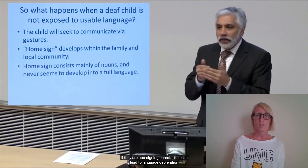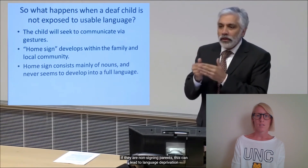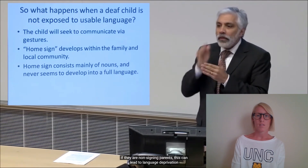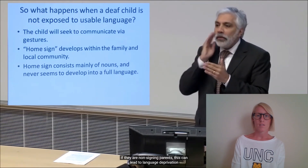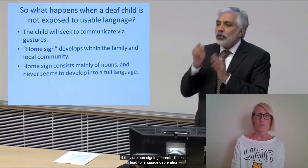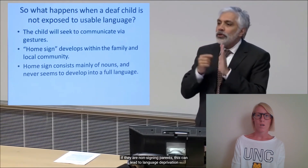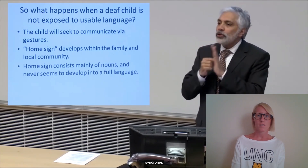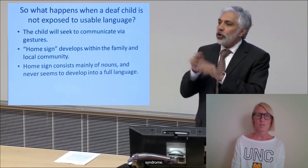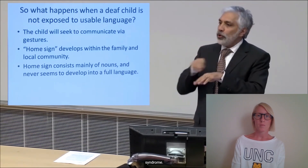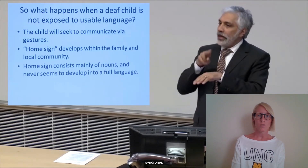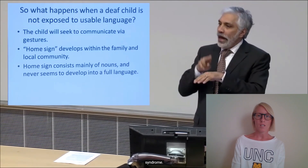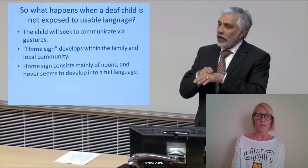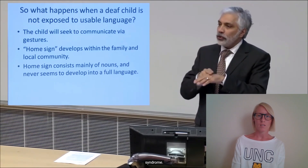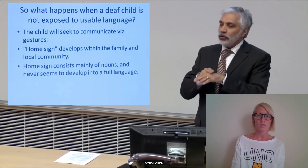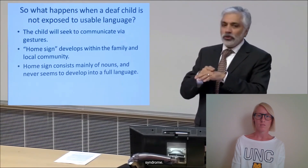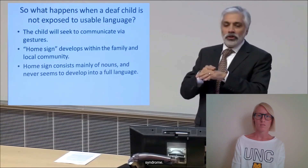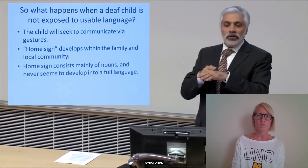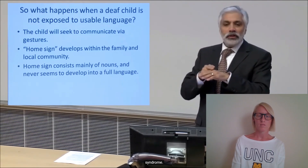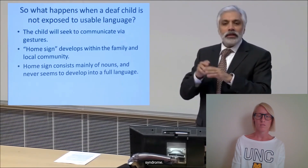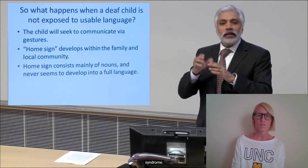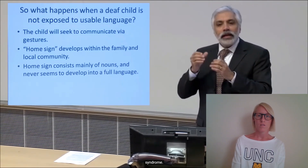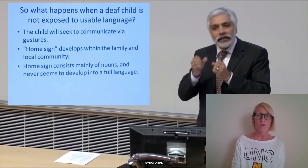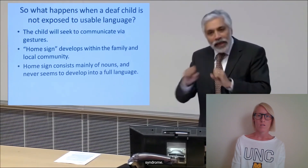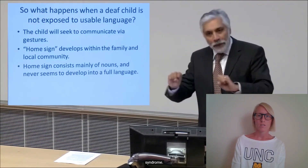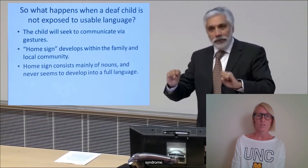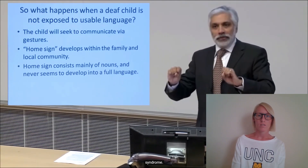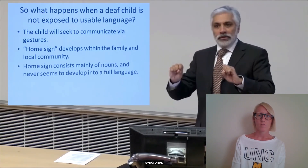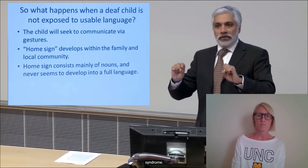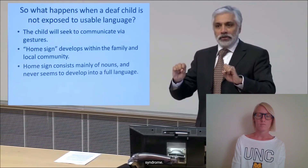and language they deprivation want to syndrome. communicate.